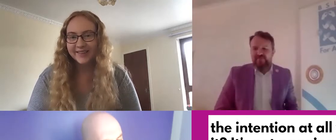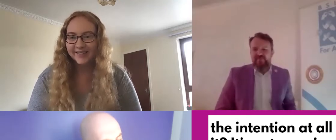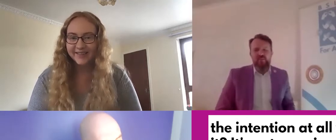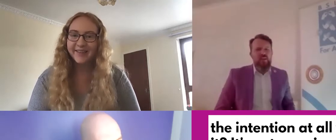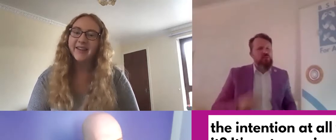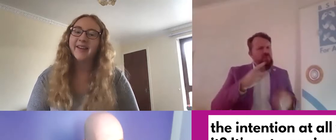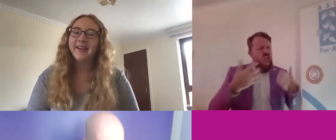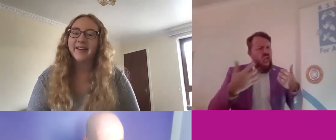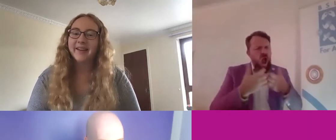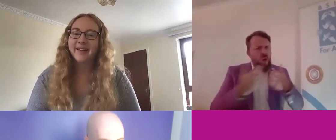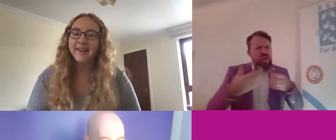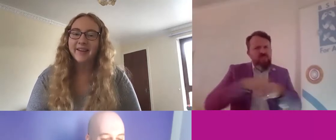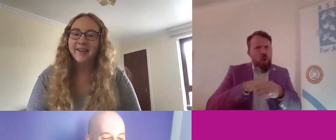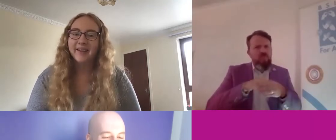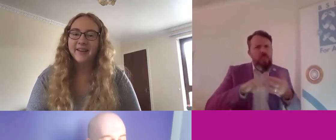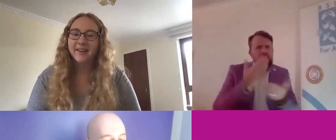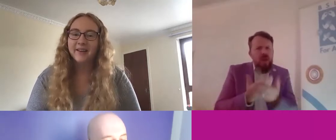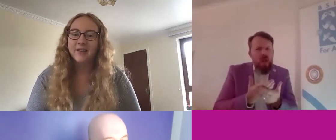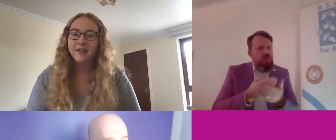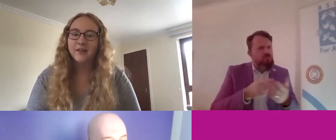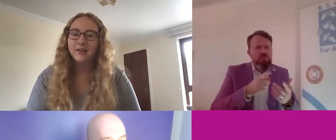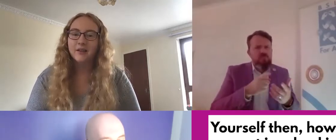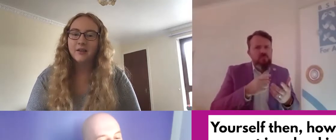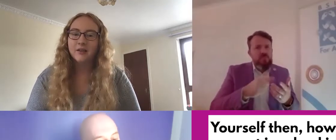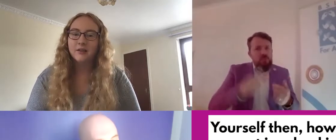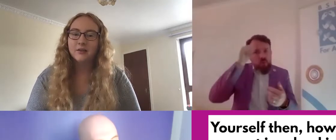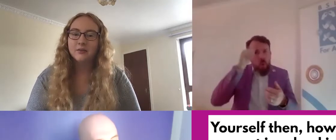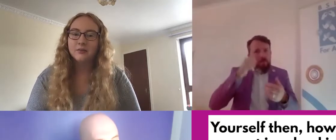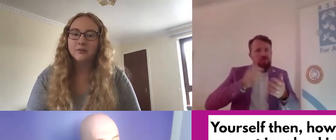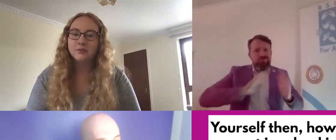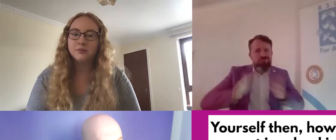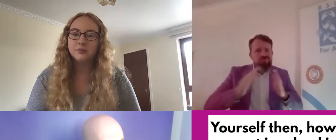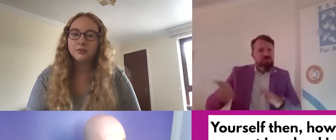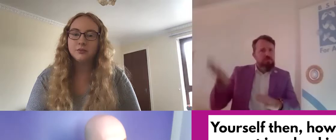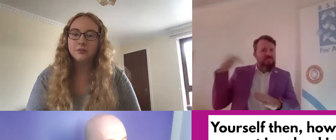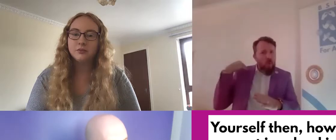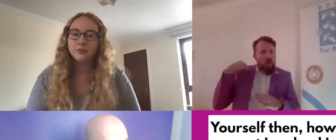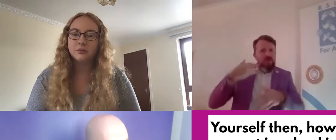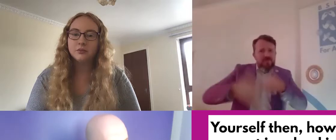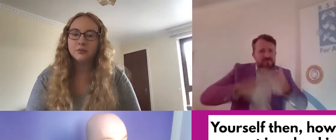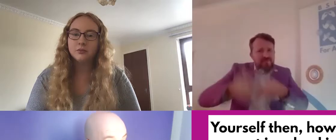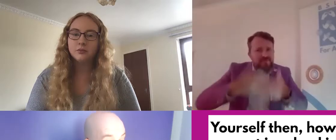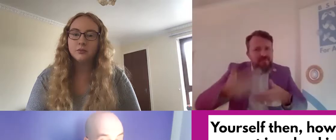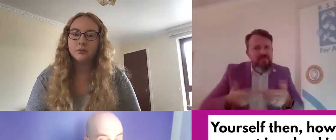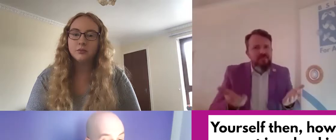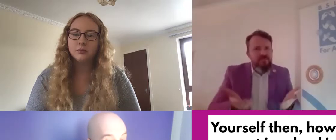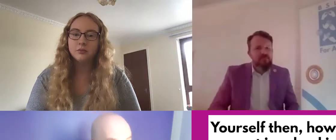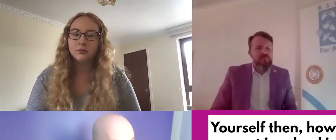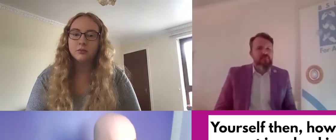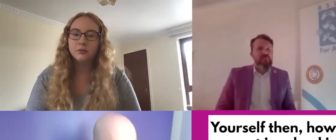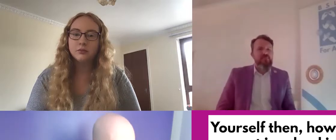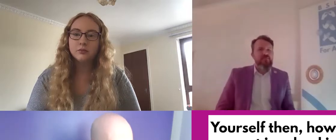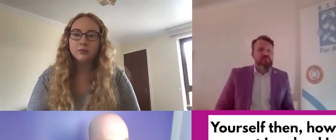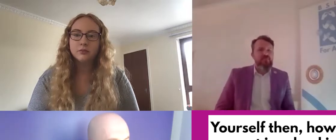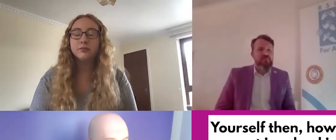reinforcing the point. So, all right, yourself then, how did you get involved with the bill, though? Did you know about this